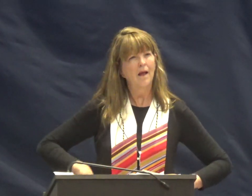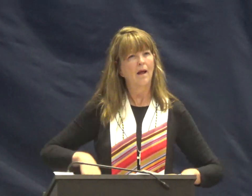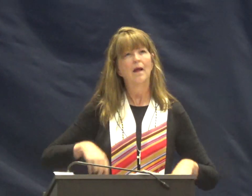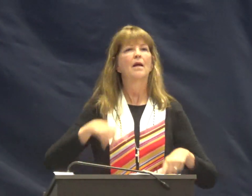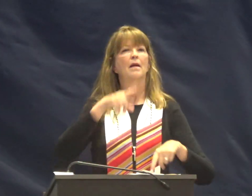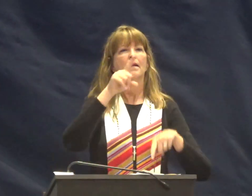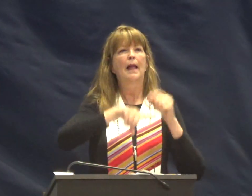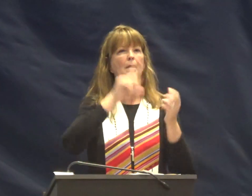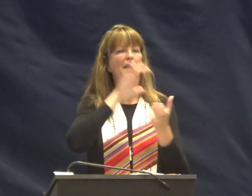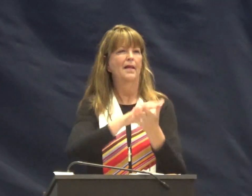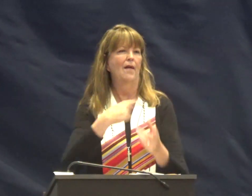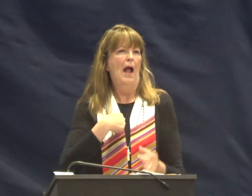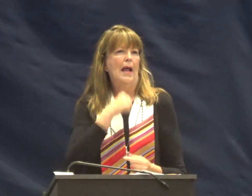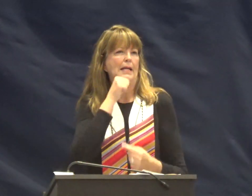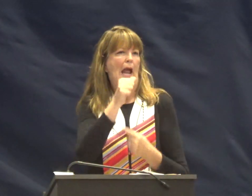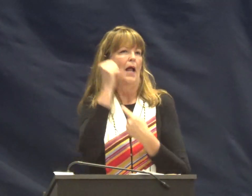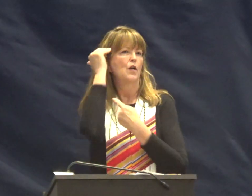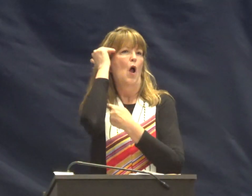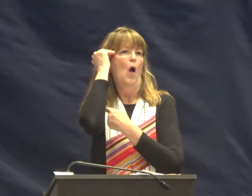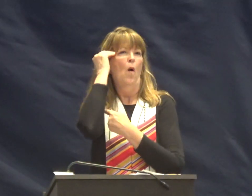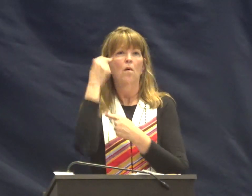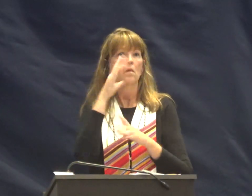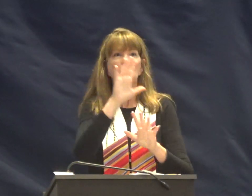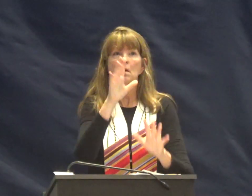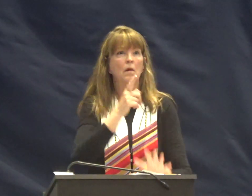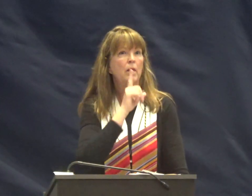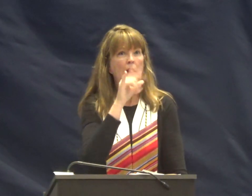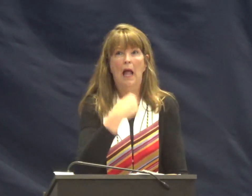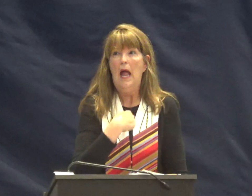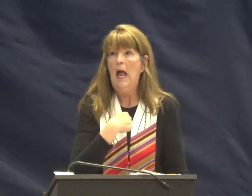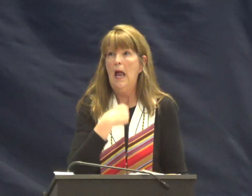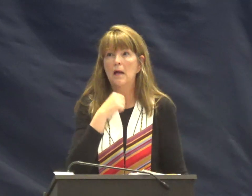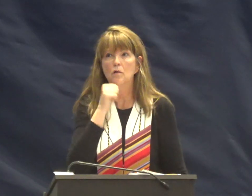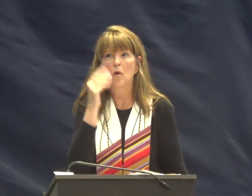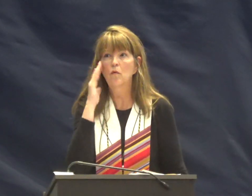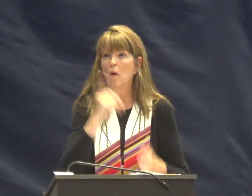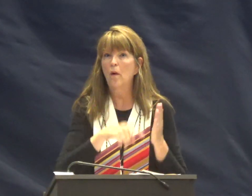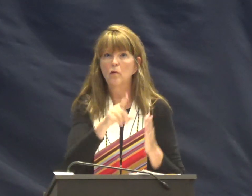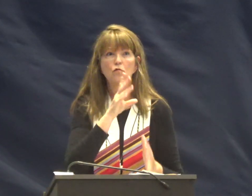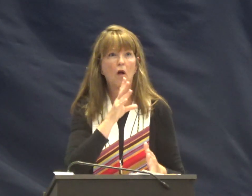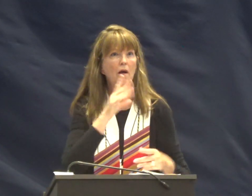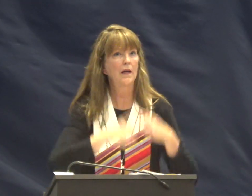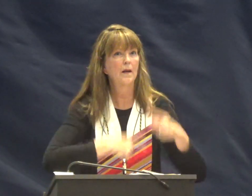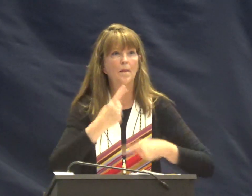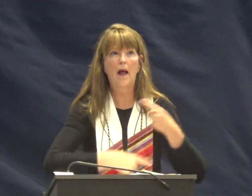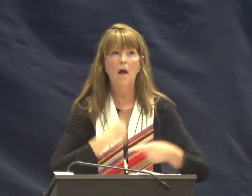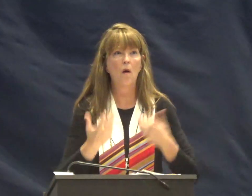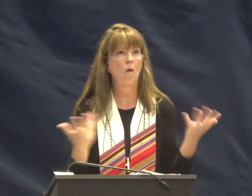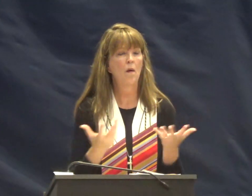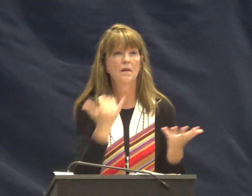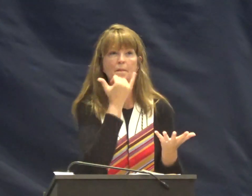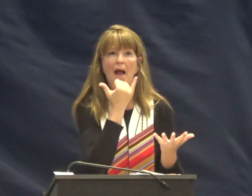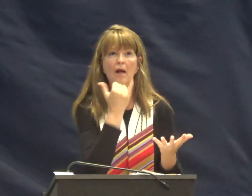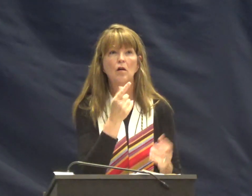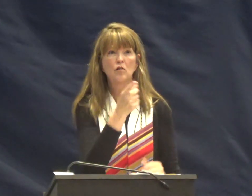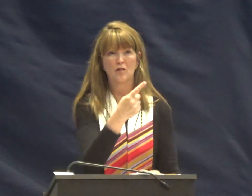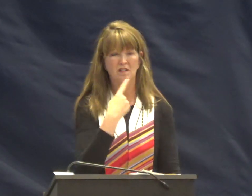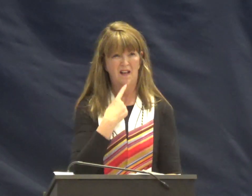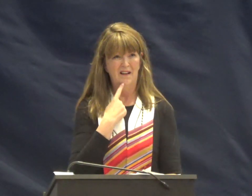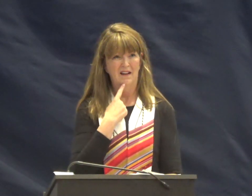said, she couldn't believe that I didn't know what was the matter with the t-shirts. But I really did not have any idea what she was talking